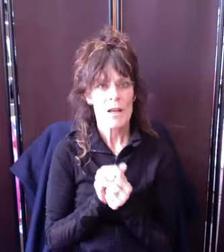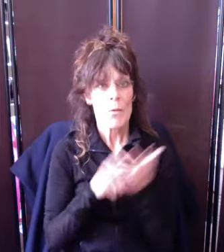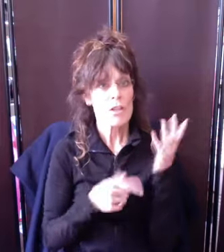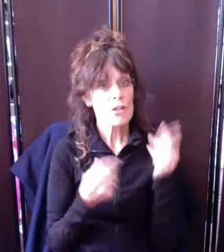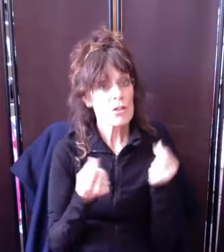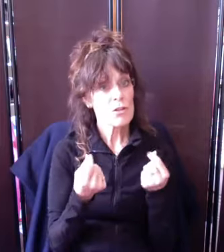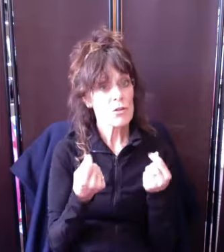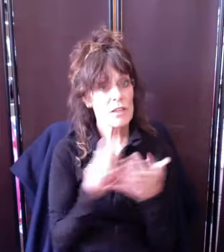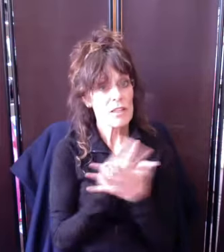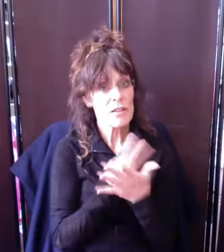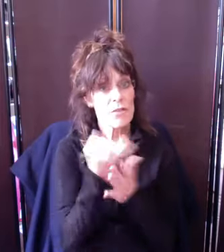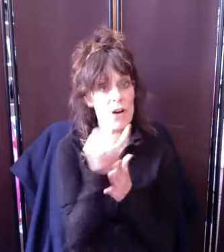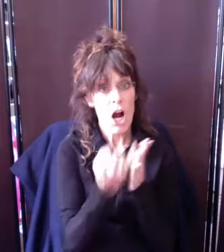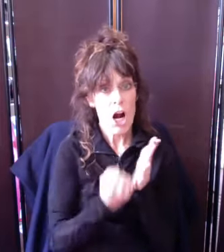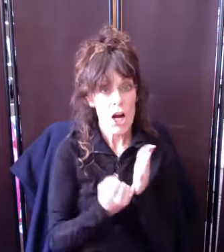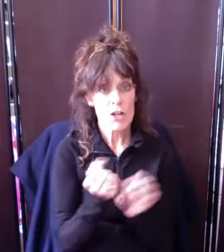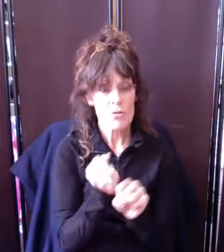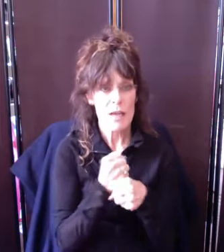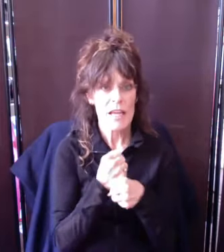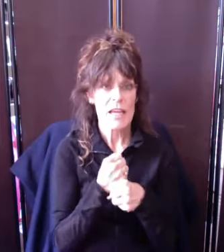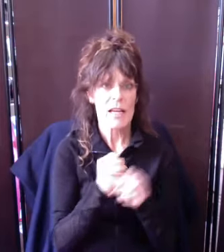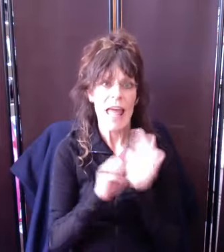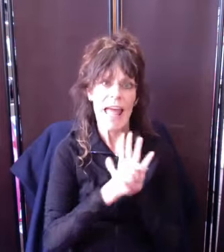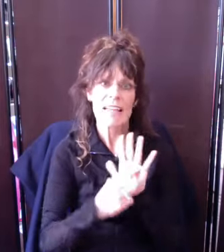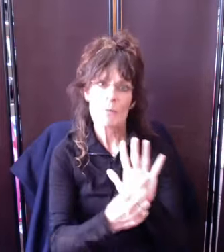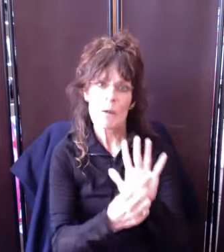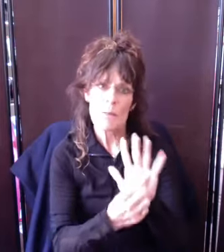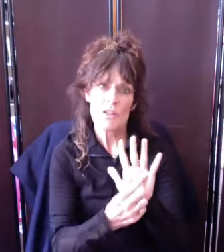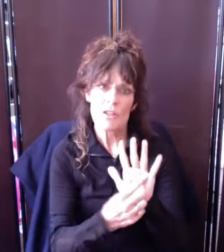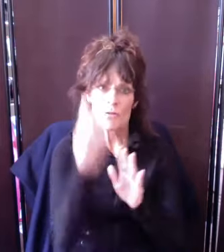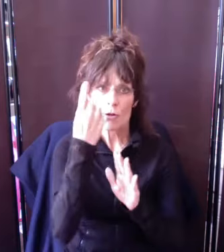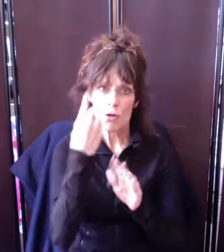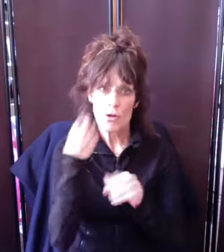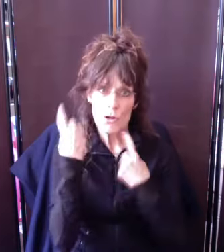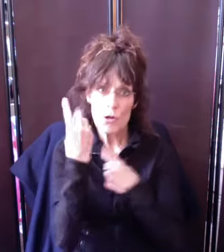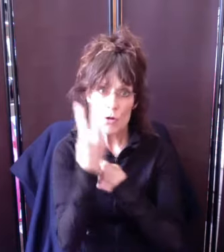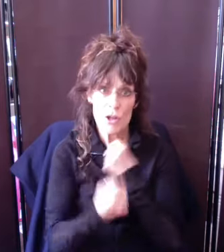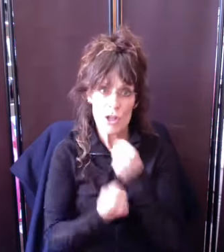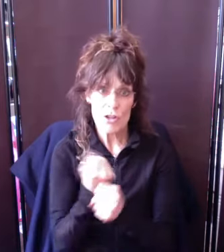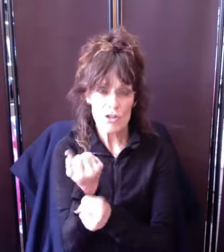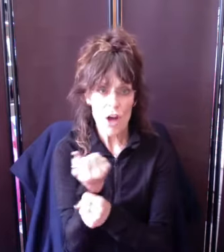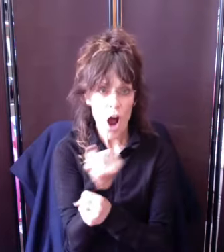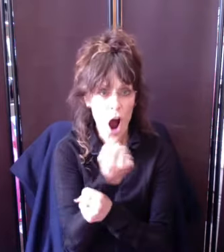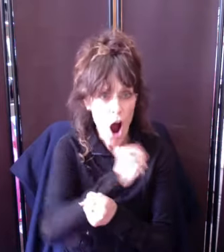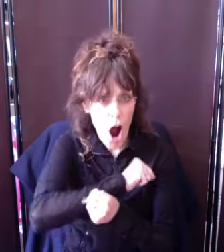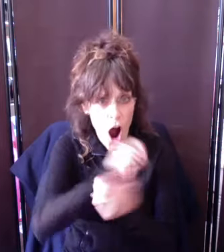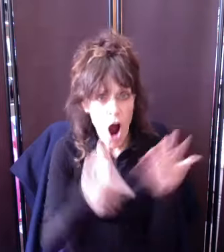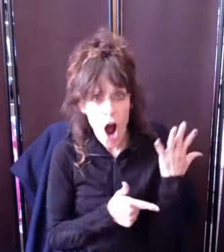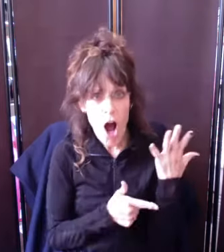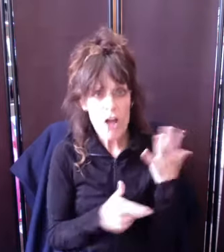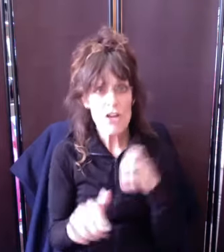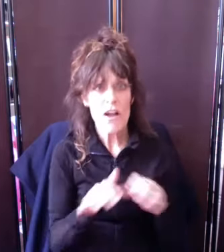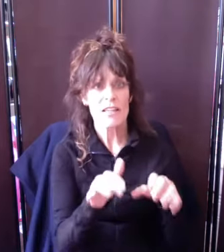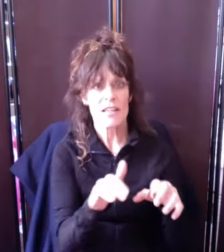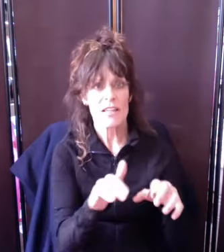art is you make a big exhibition. Okay. So for 2 years, all of your activity is towards this big exhibition that you're going